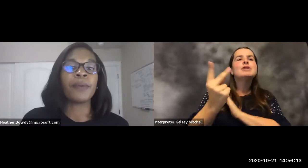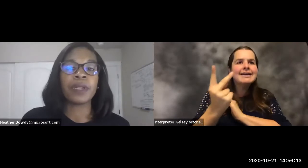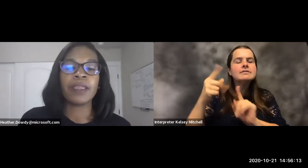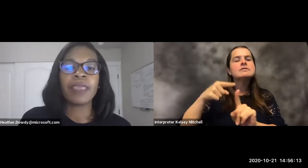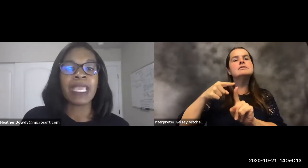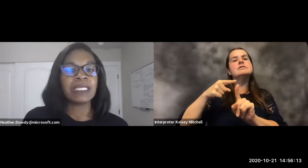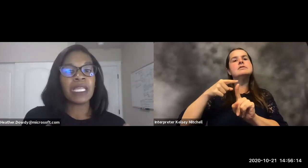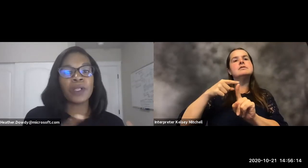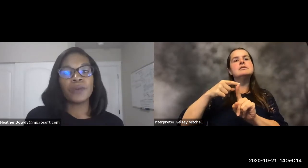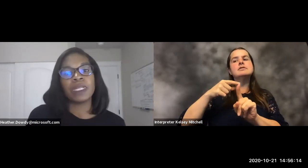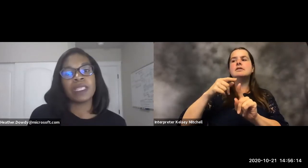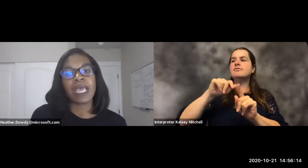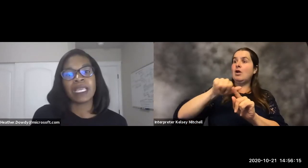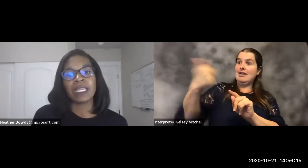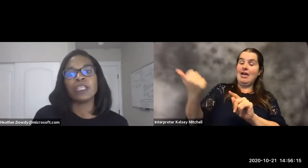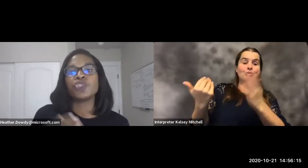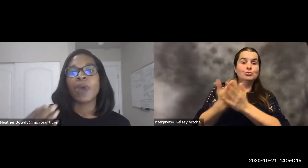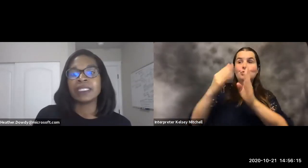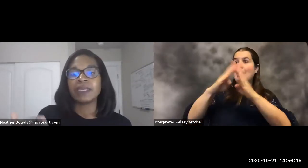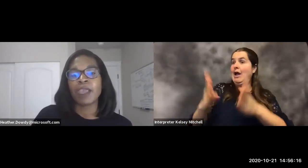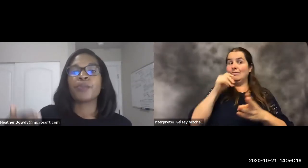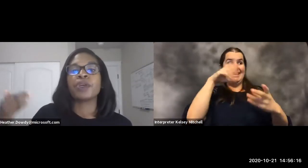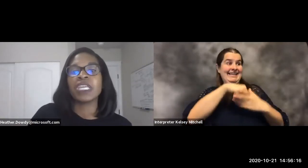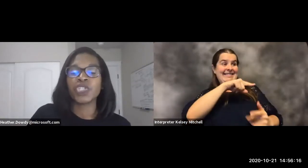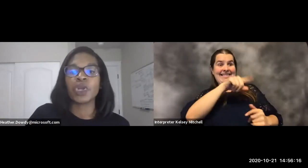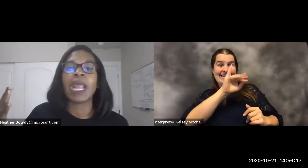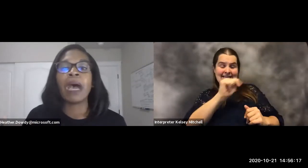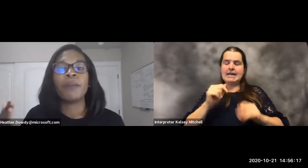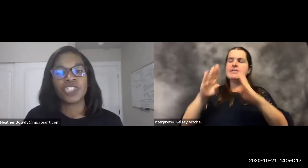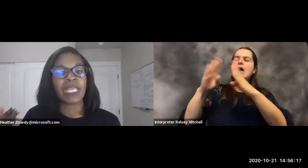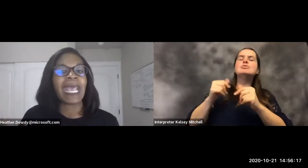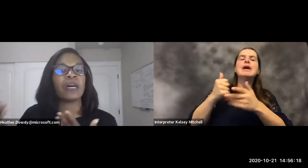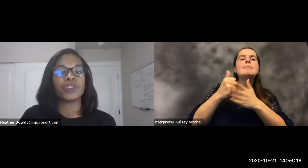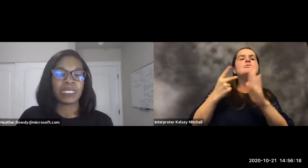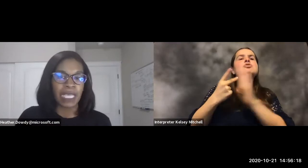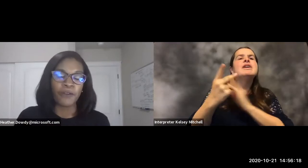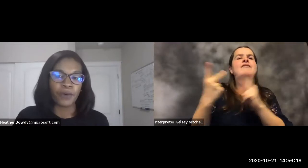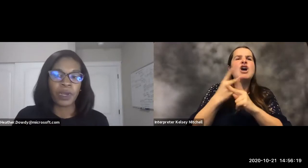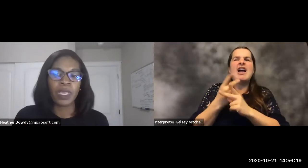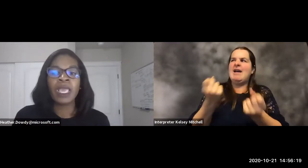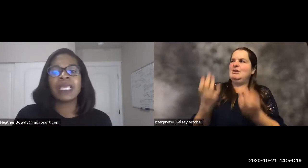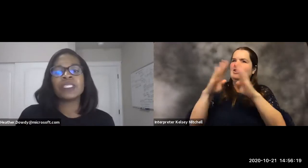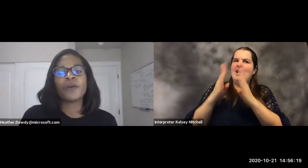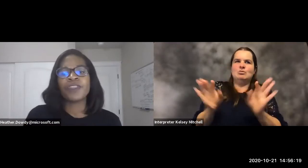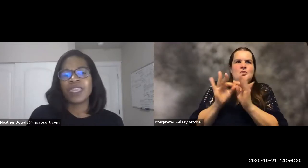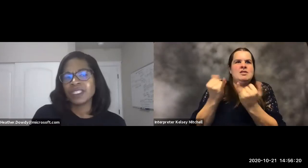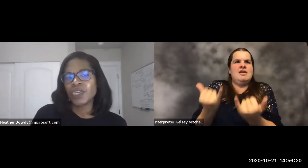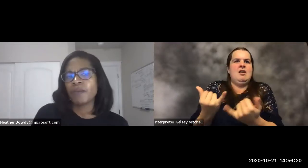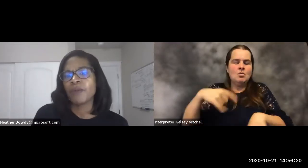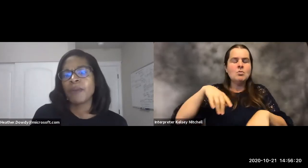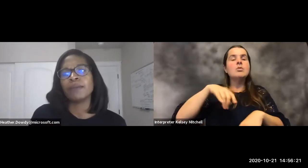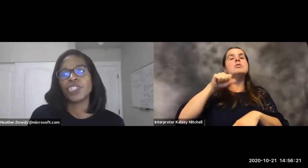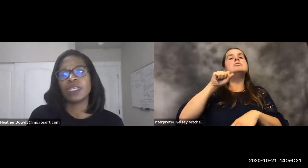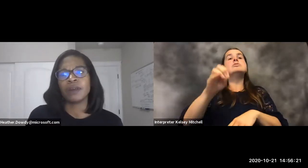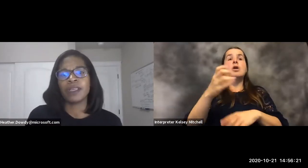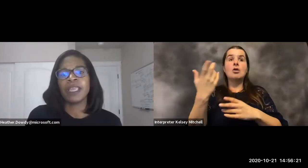new property that isn't included in that data and try to make a prediction on how much that house would sell for. And so the thing to